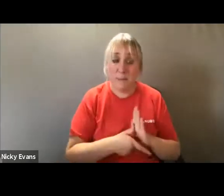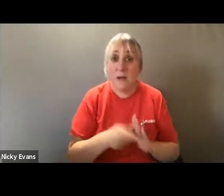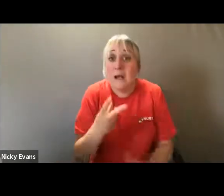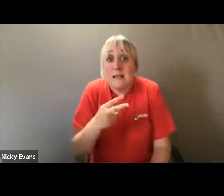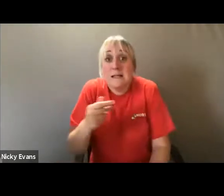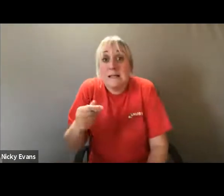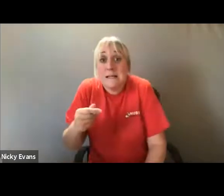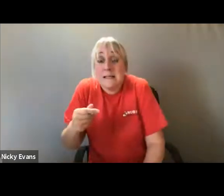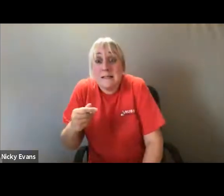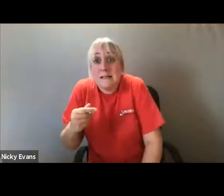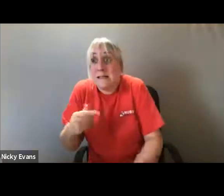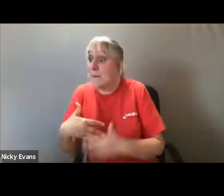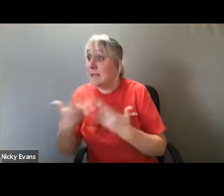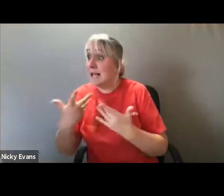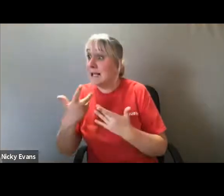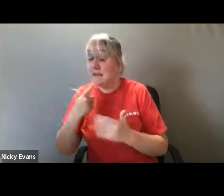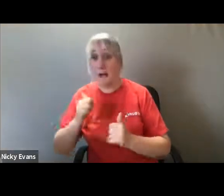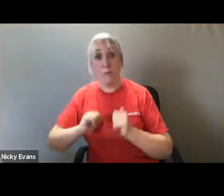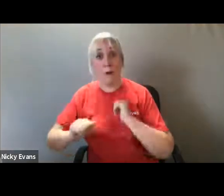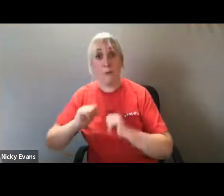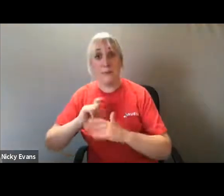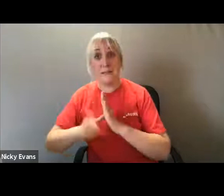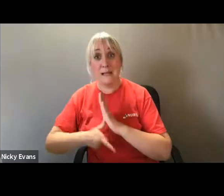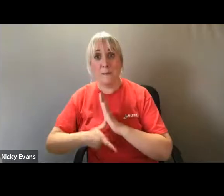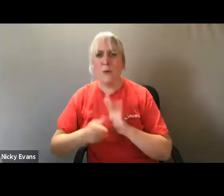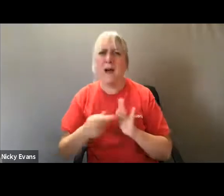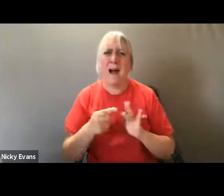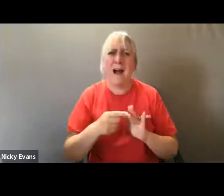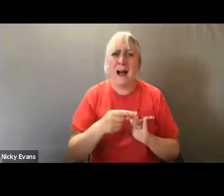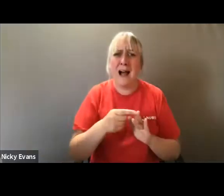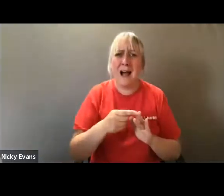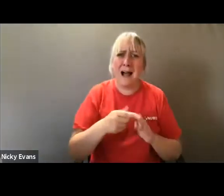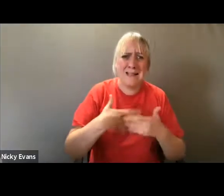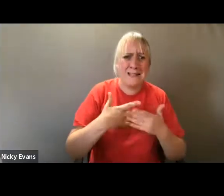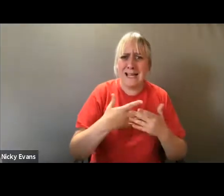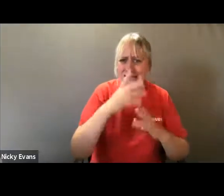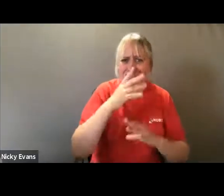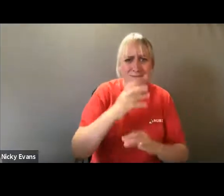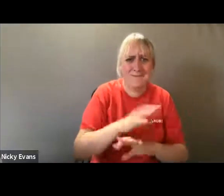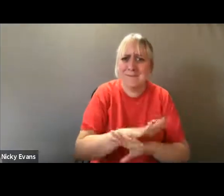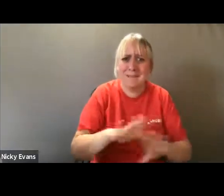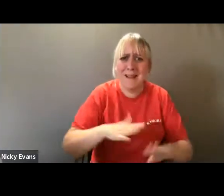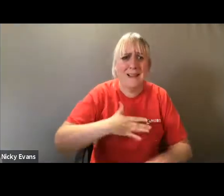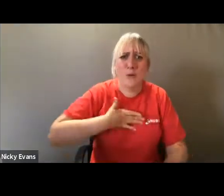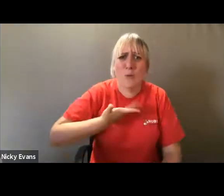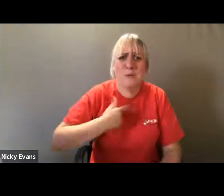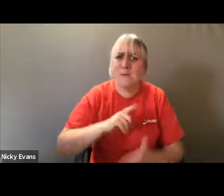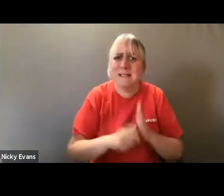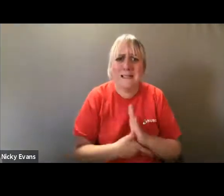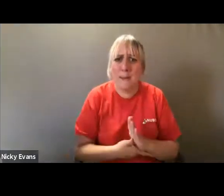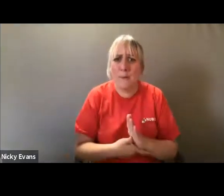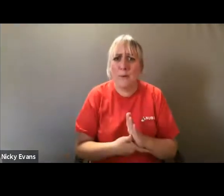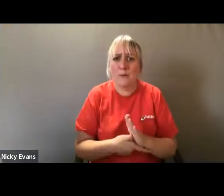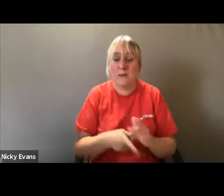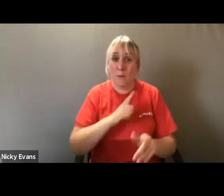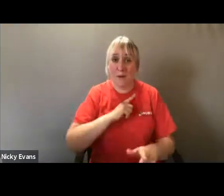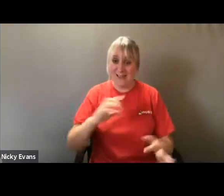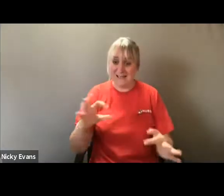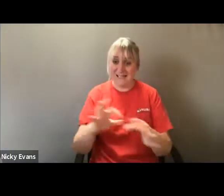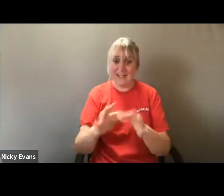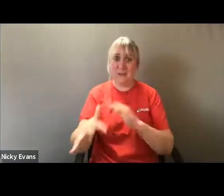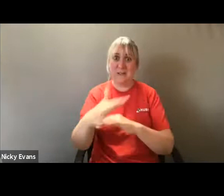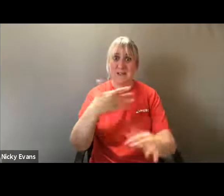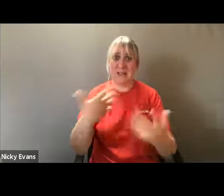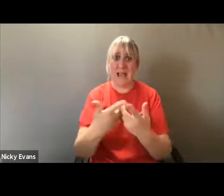absolutely sick of being disabled because of the way that society treats us. But the social model is not about, it's not